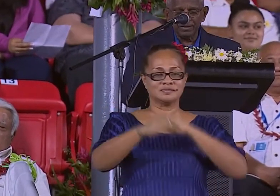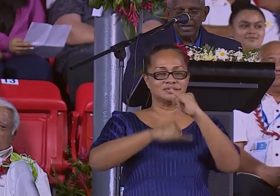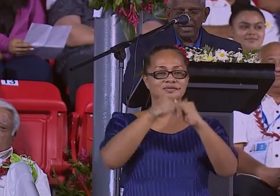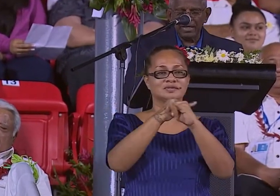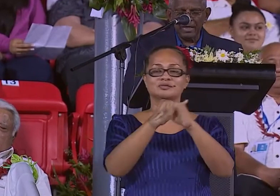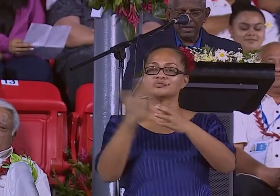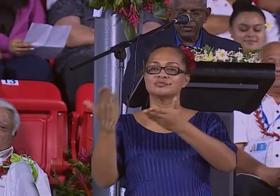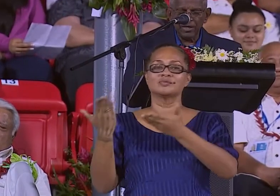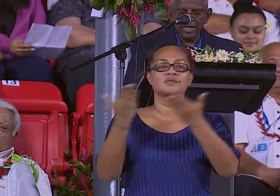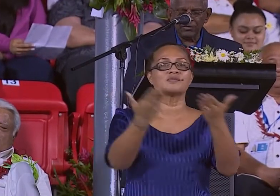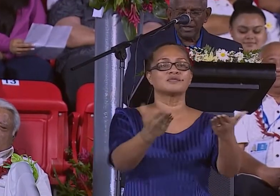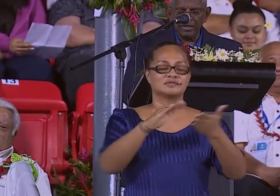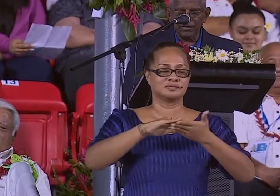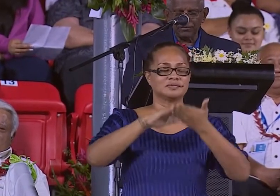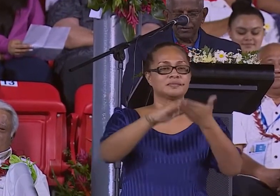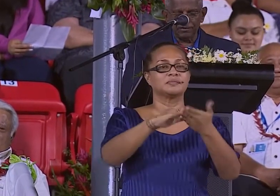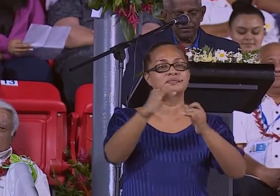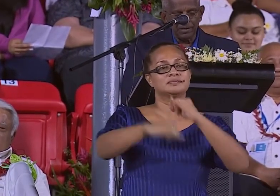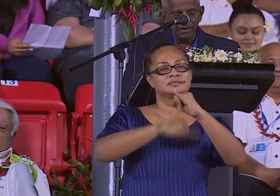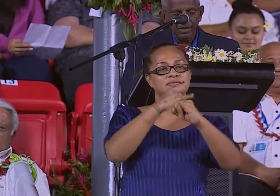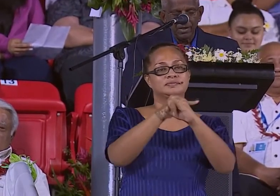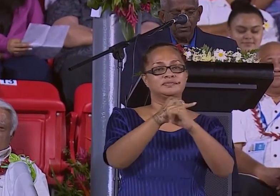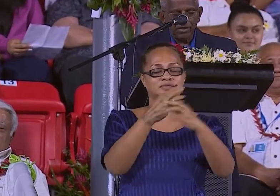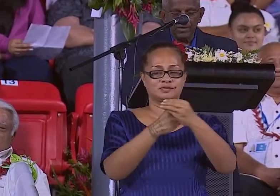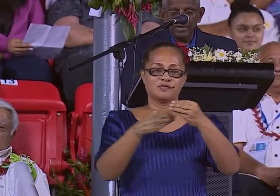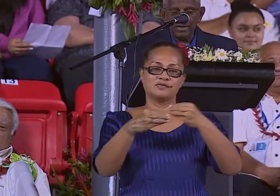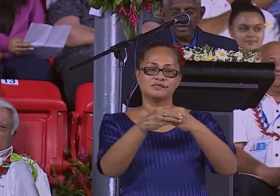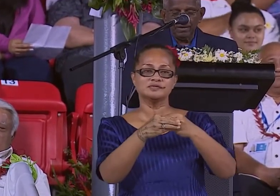governments, and international agencies.